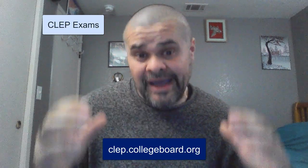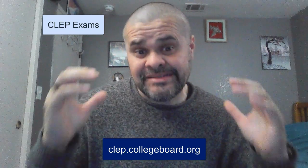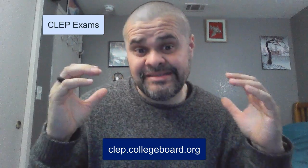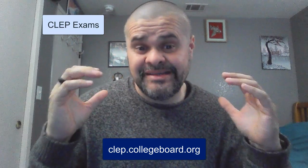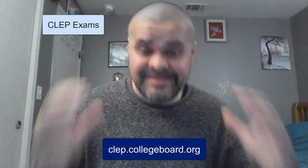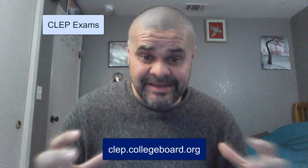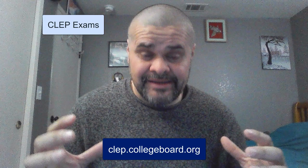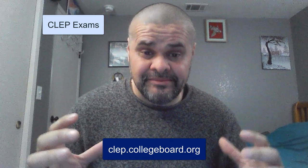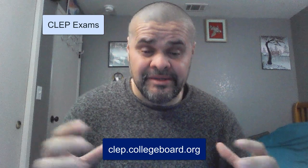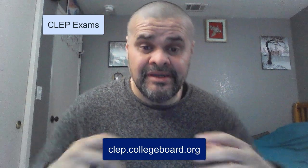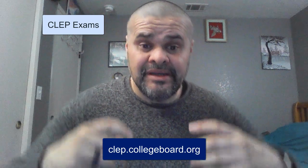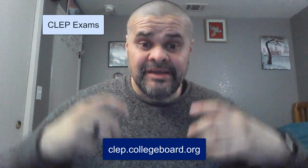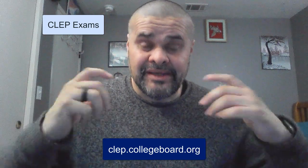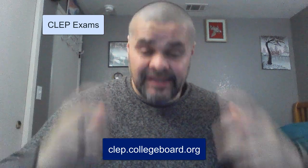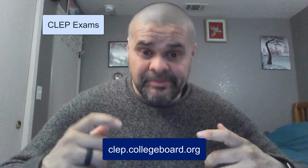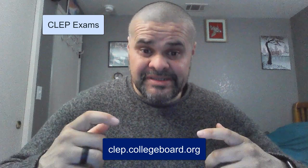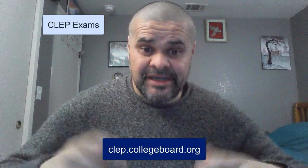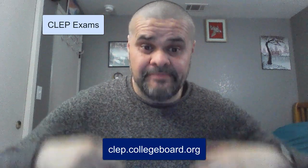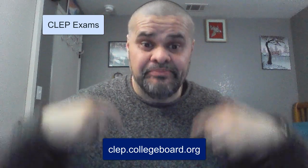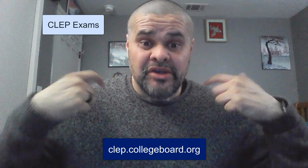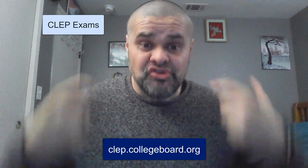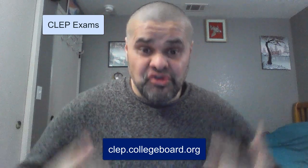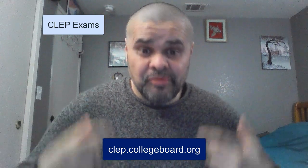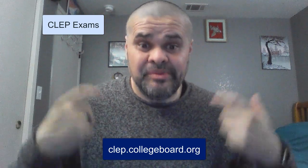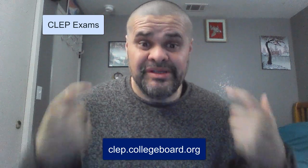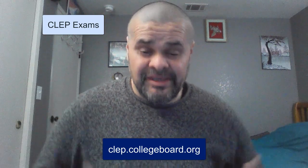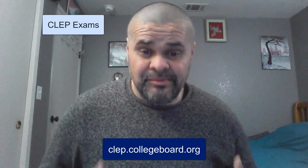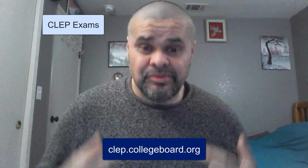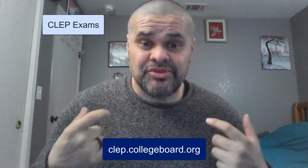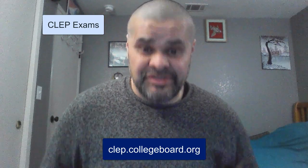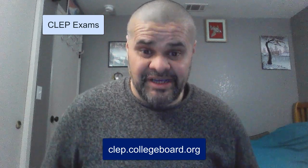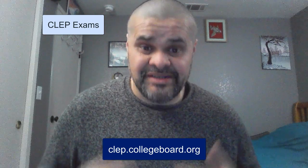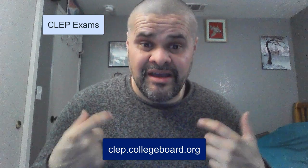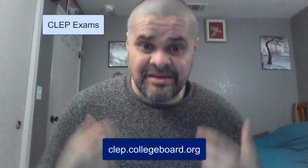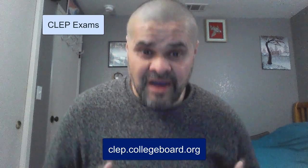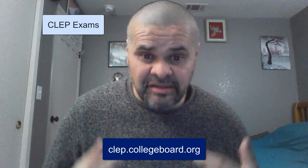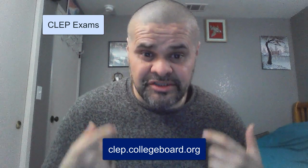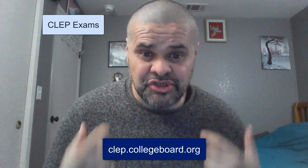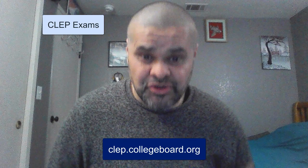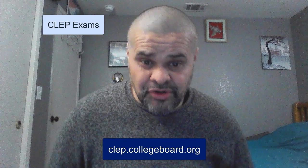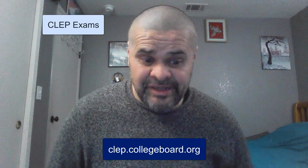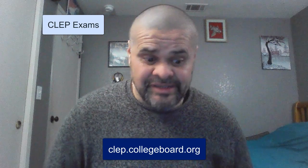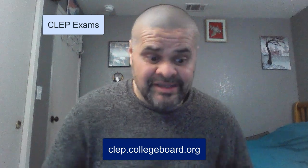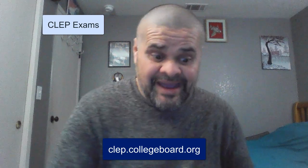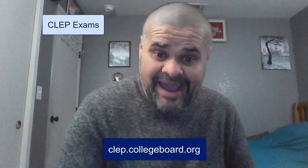pass the exam, the CLEP exam, you'll be able to get college credit